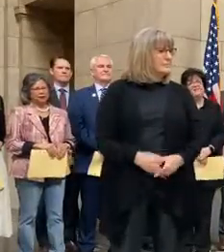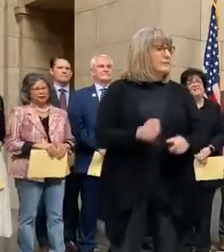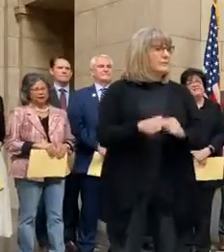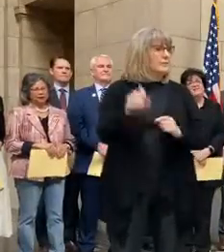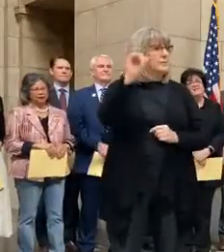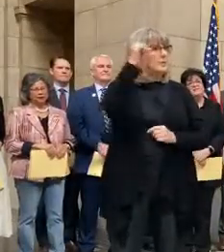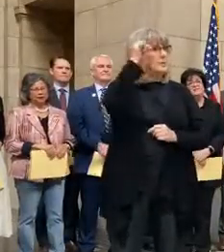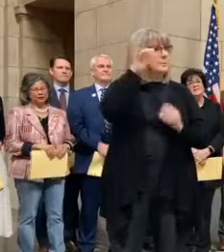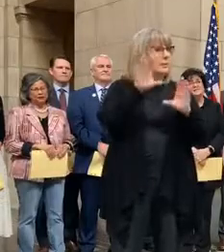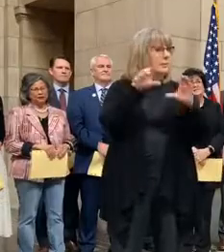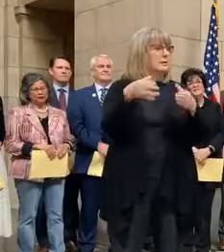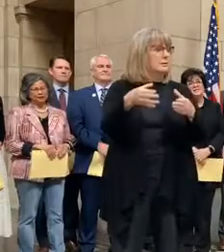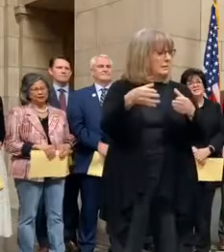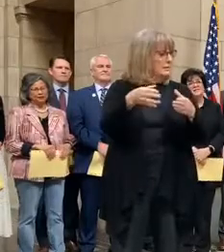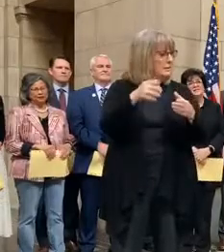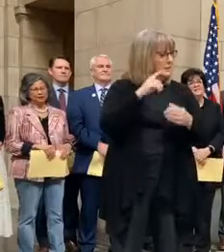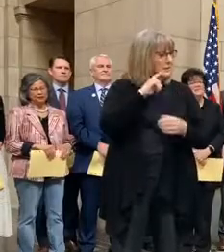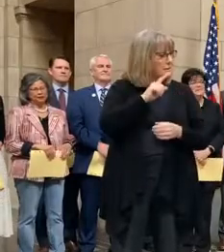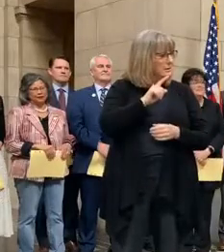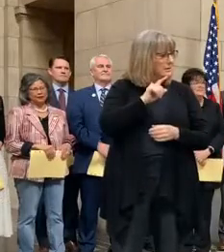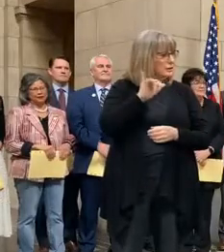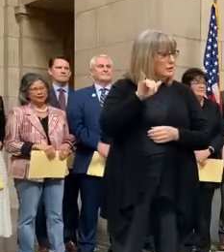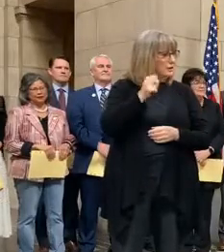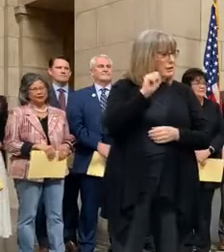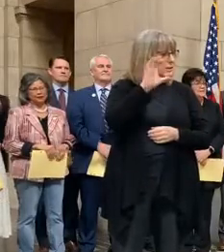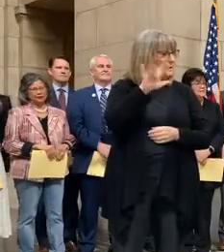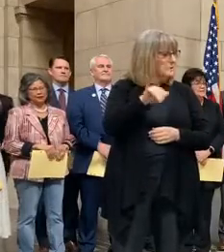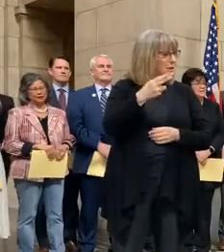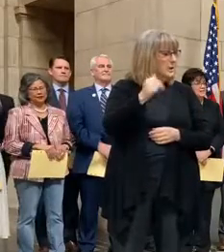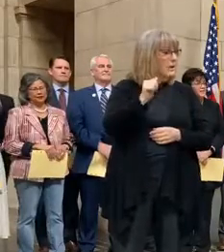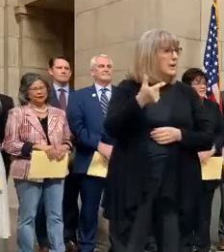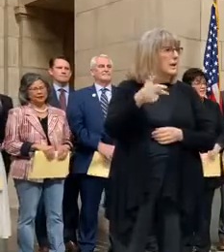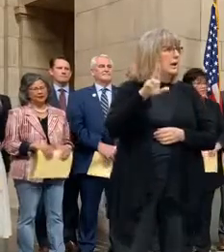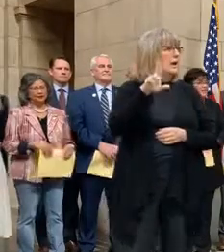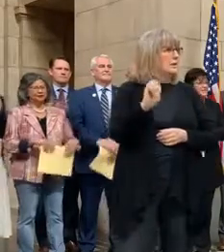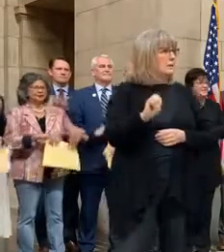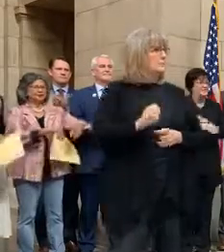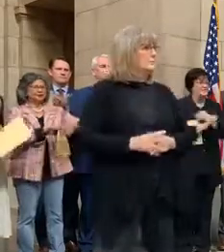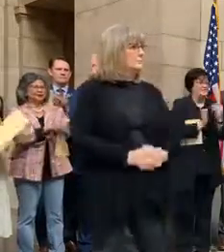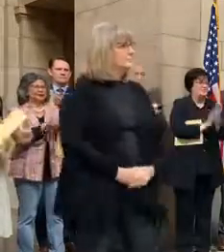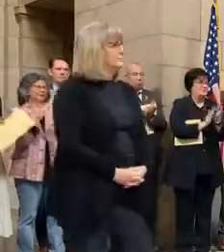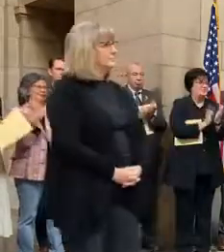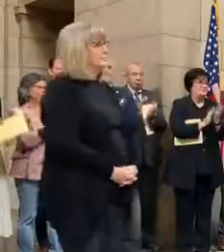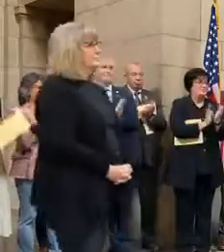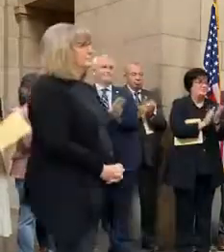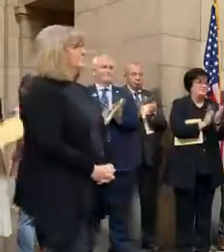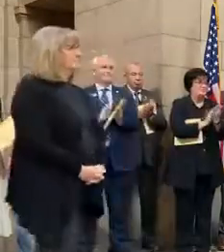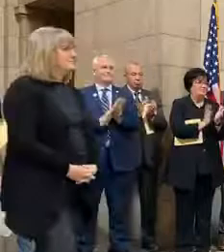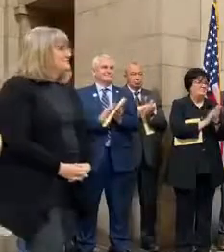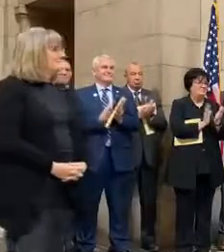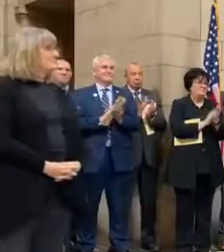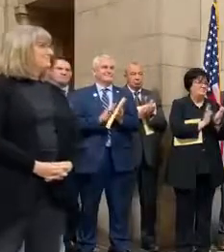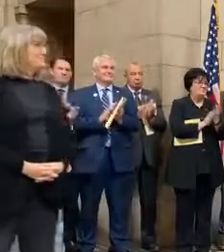Also from the Nebraska Cattlemen, I'd like to recognize J.C. Hay. J.C.?